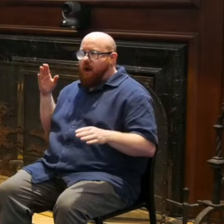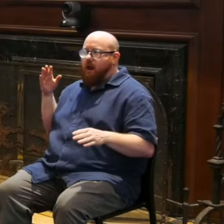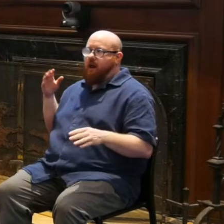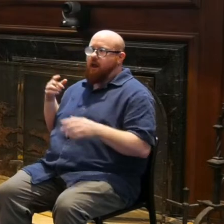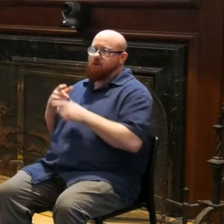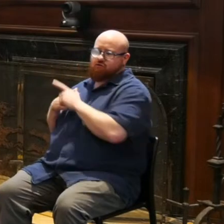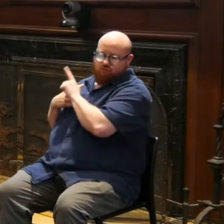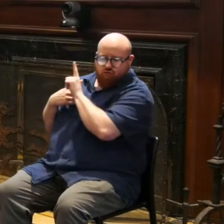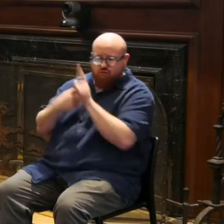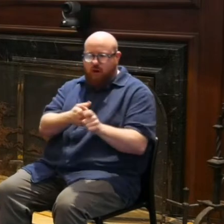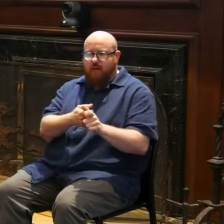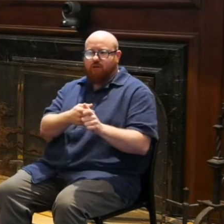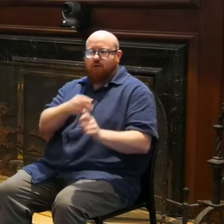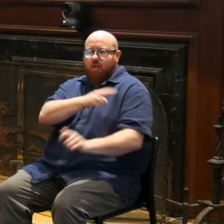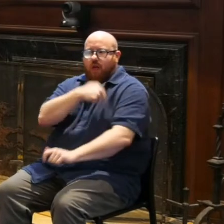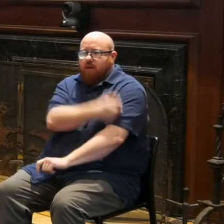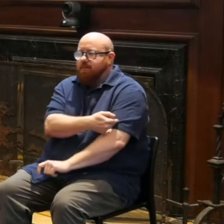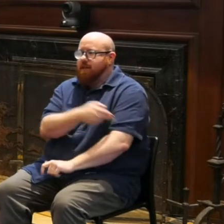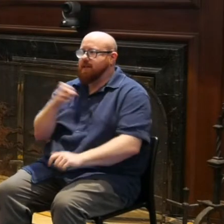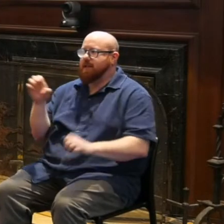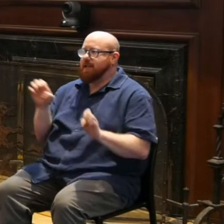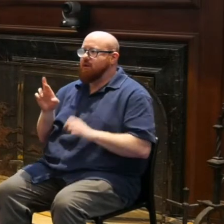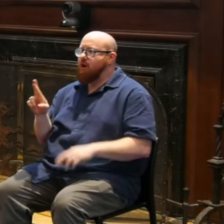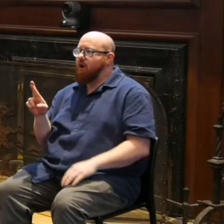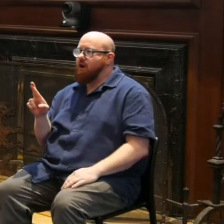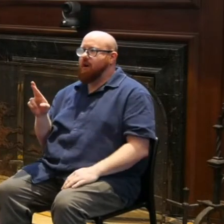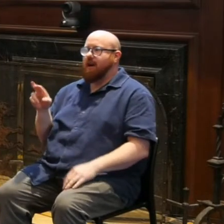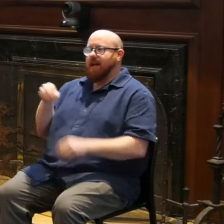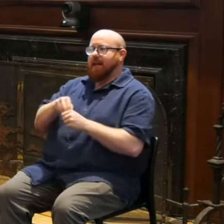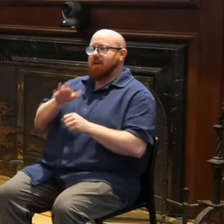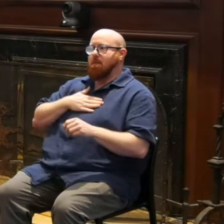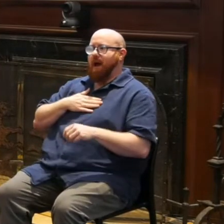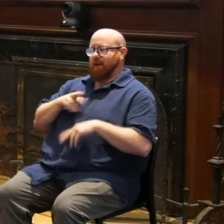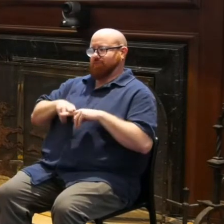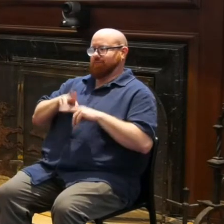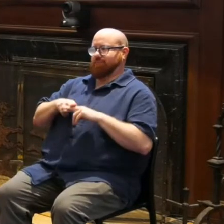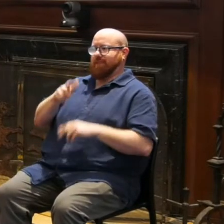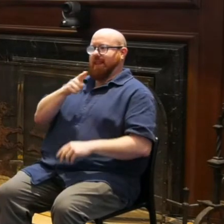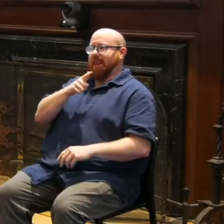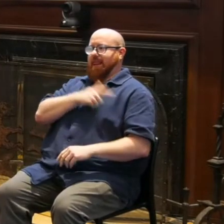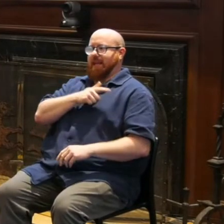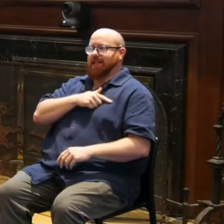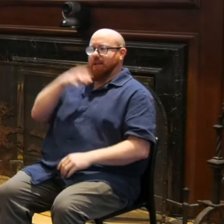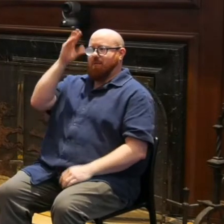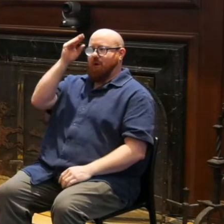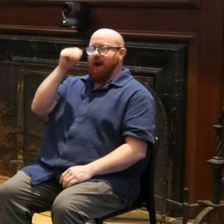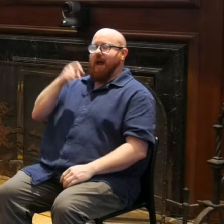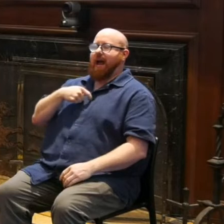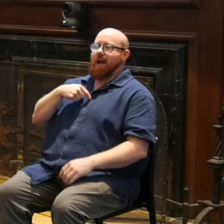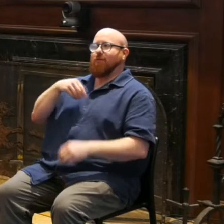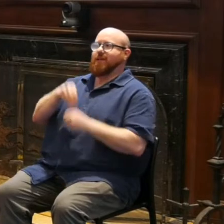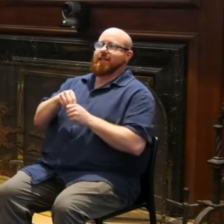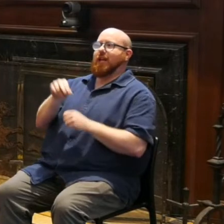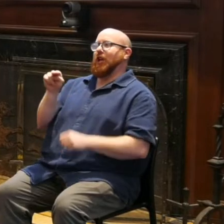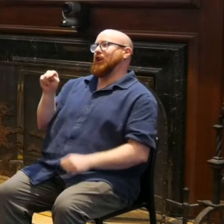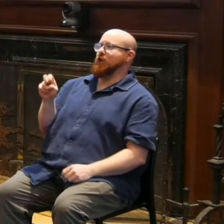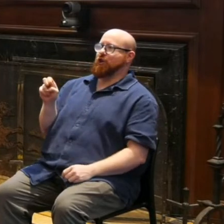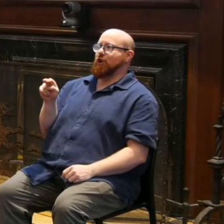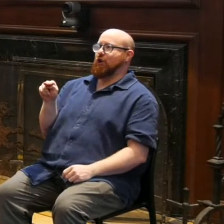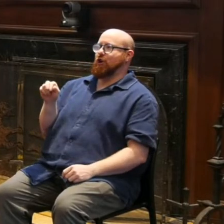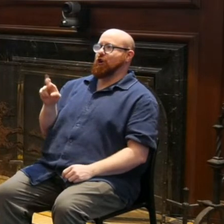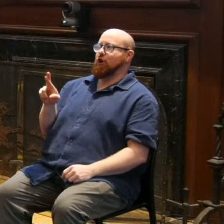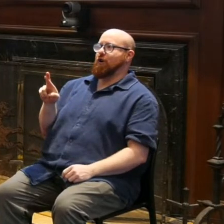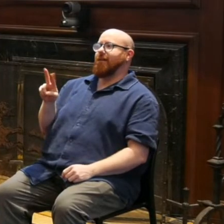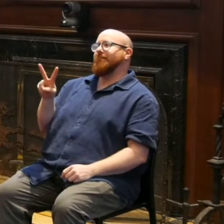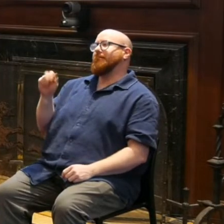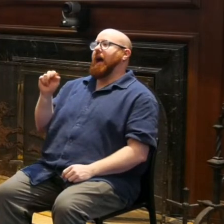raced me to the local ER in my lazy boy. I was in nirvana. The